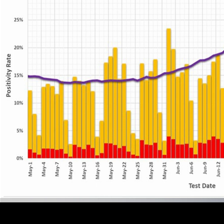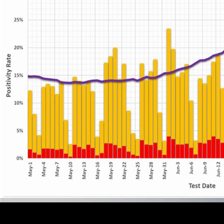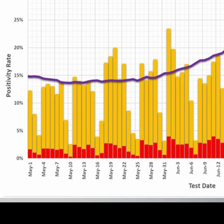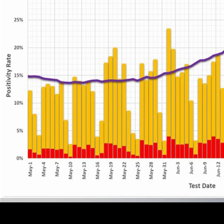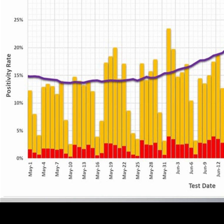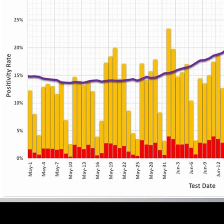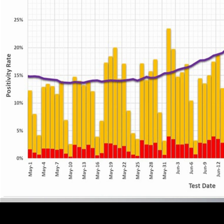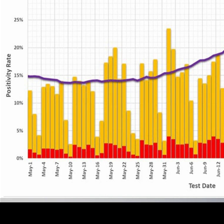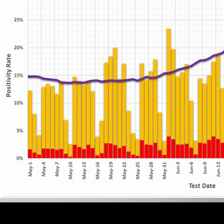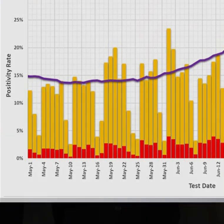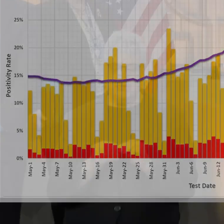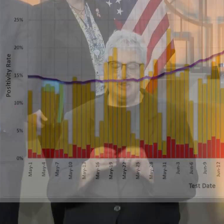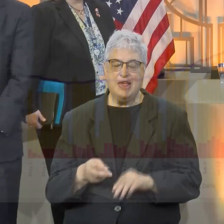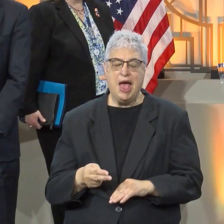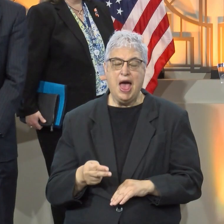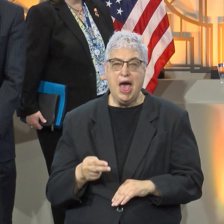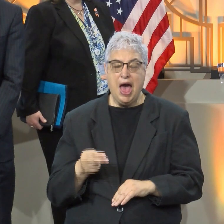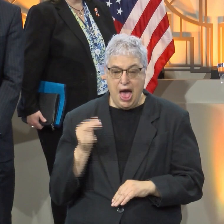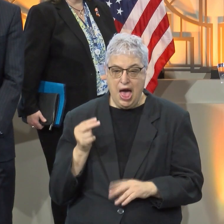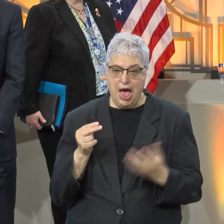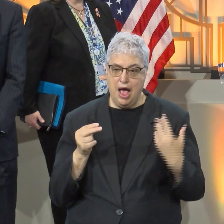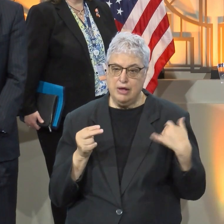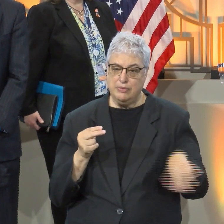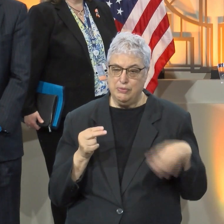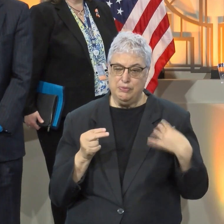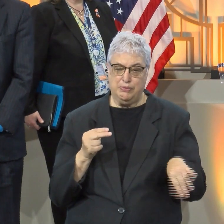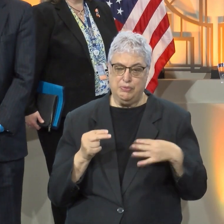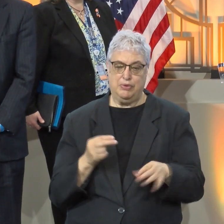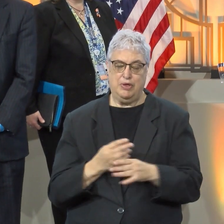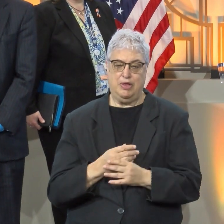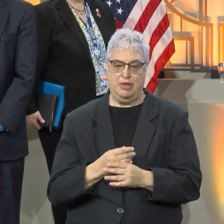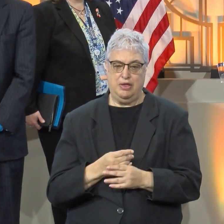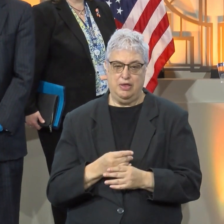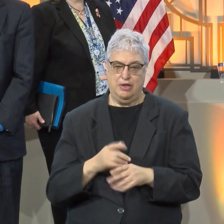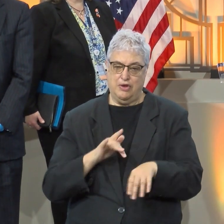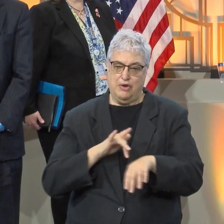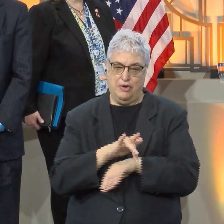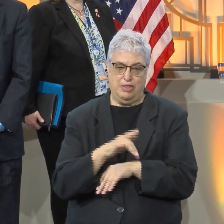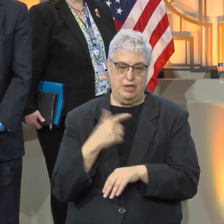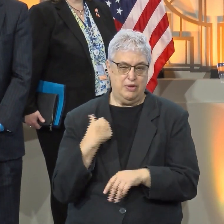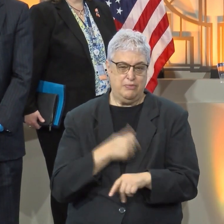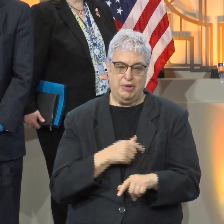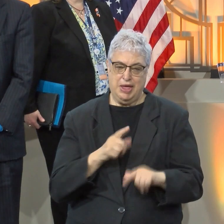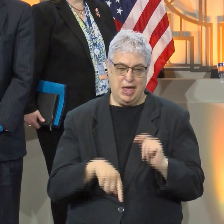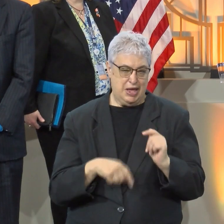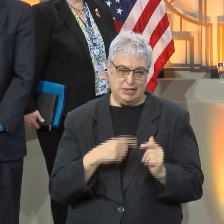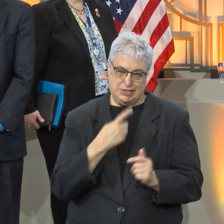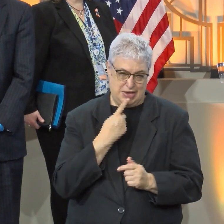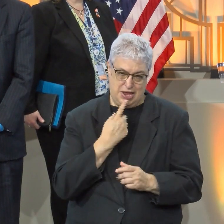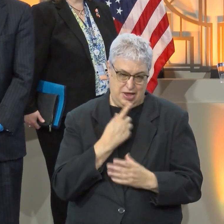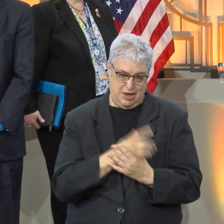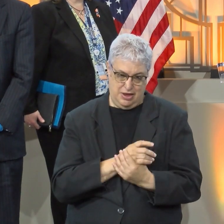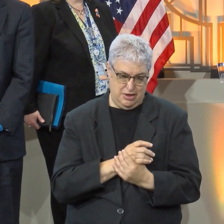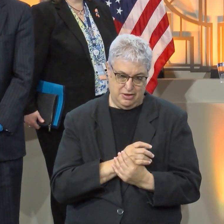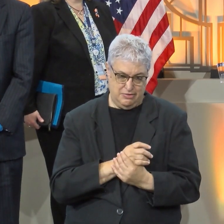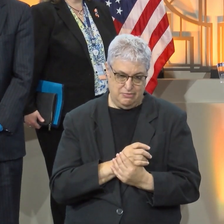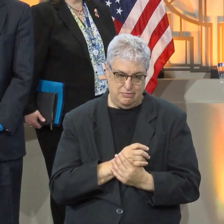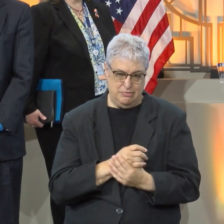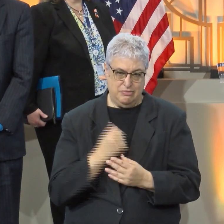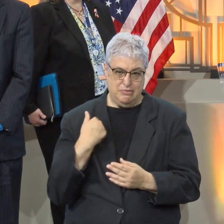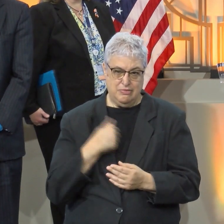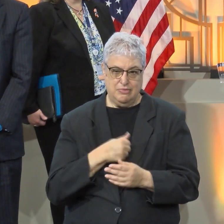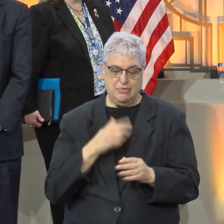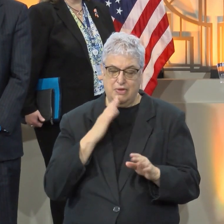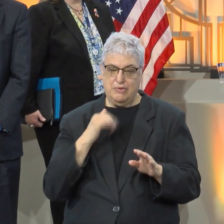the number is very high. So it is too early to suggest that, that this is really a flattening